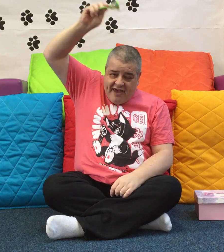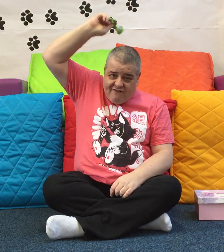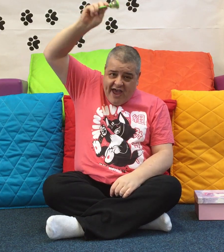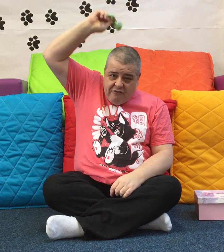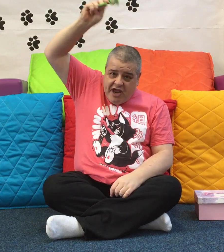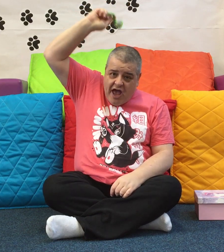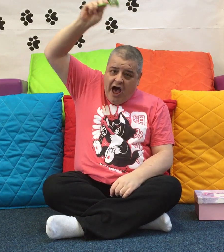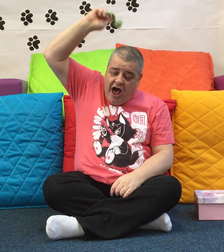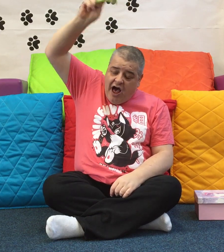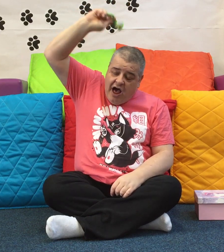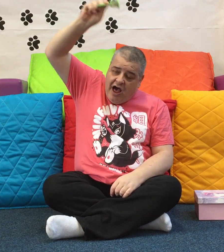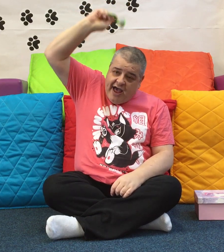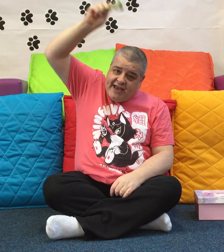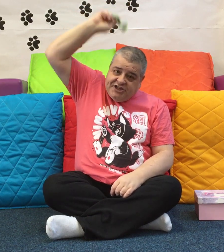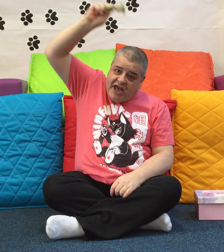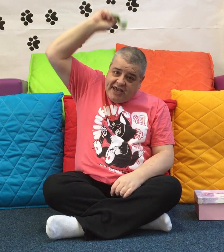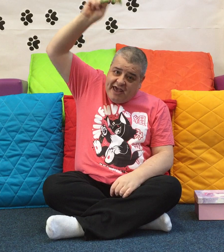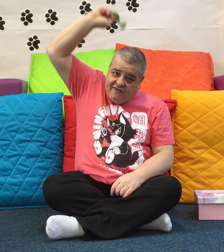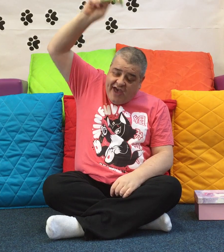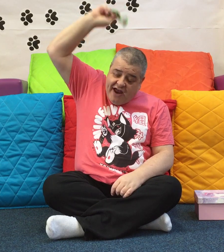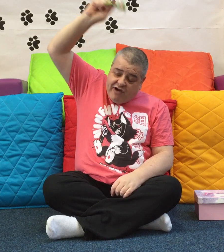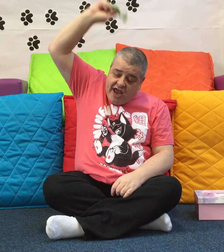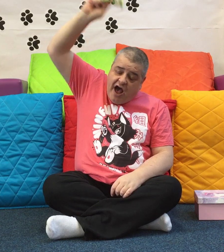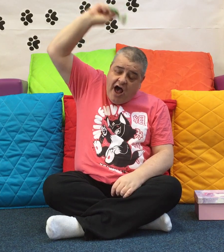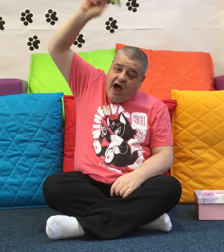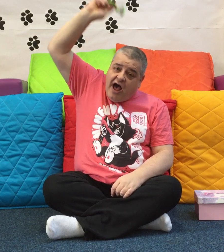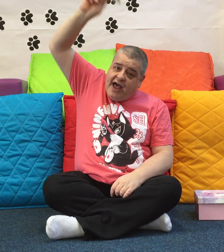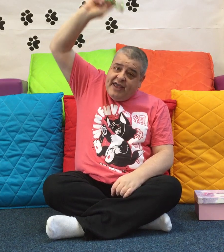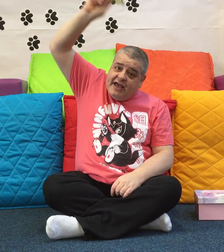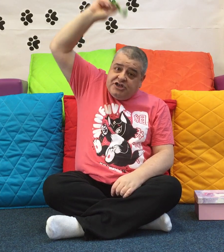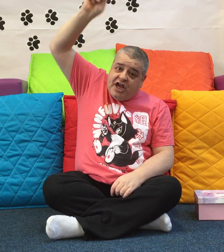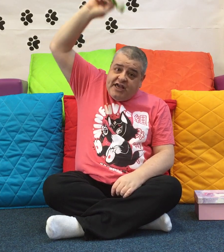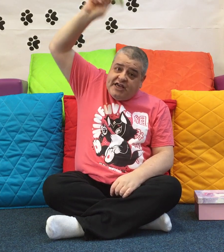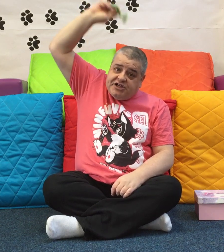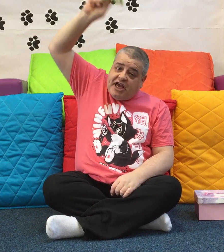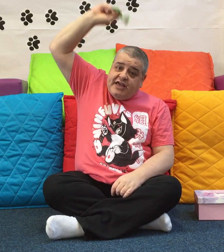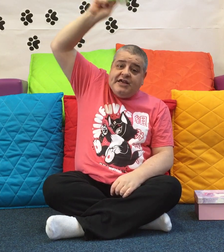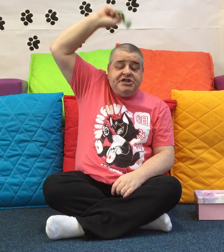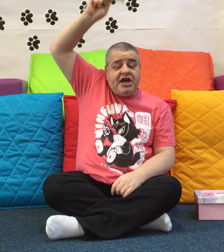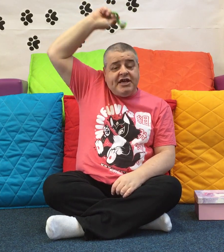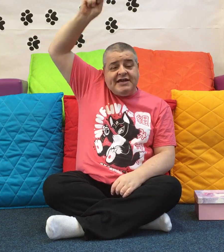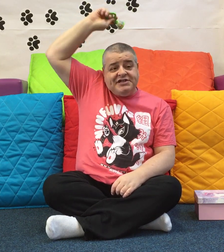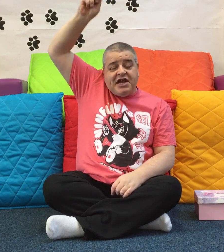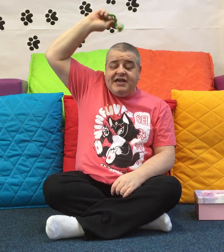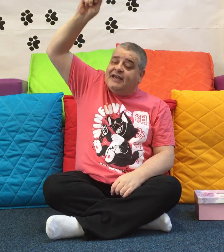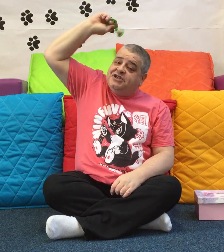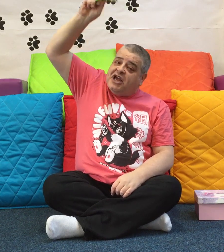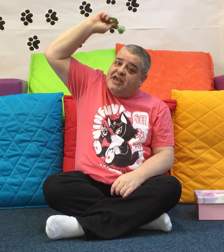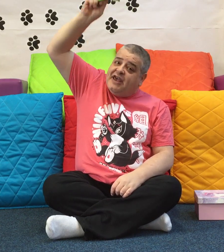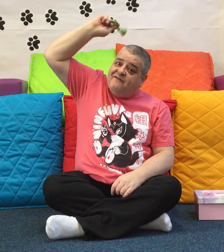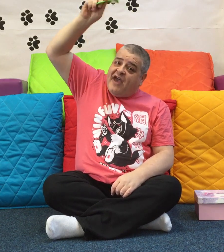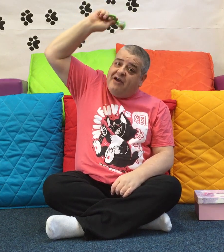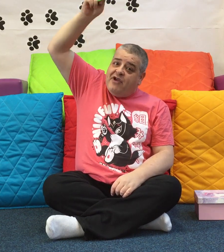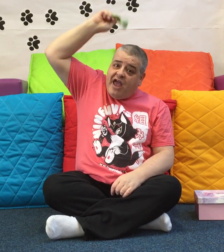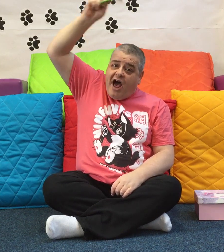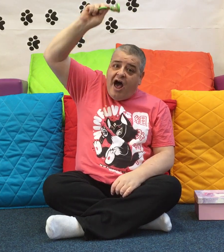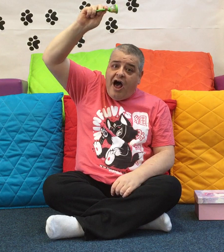it very high, shake it very high. Shake it, shake it, shake it, shake it, shake it very